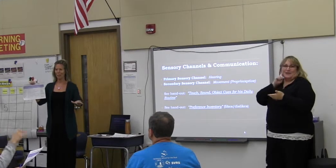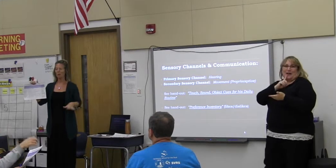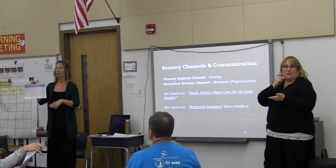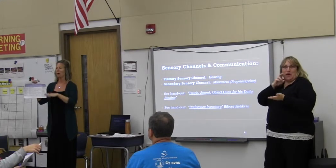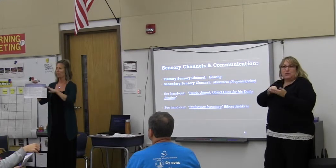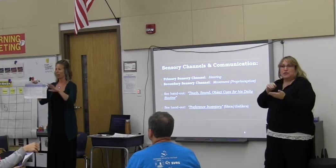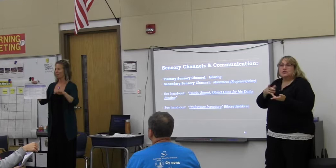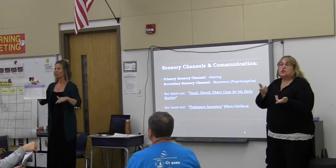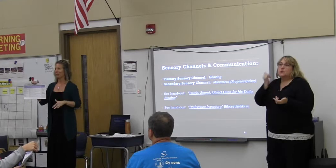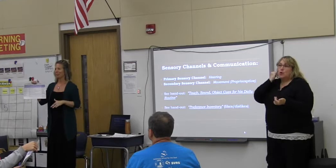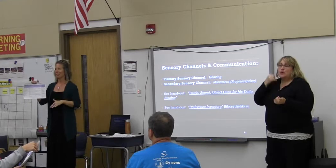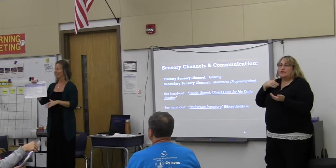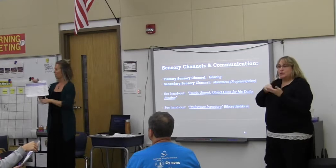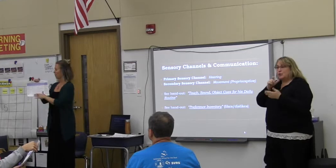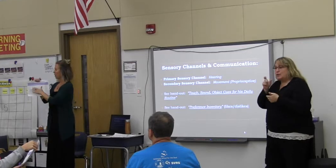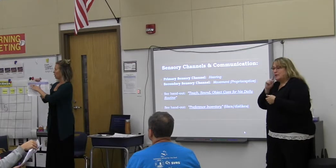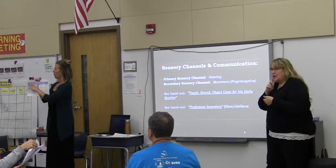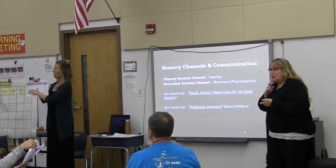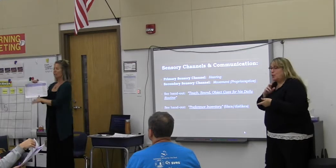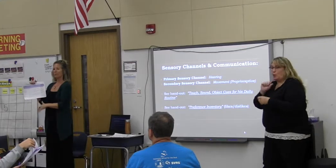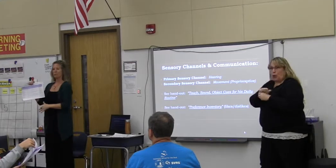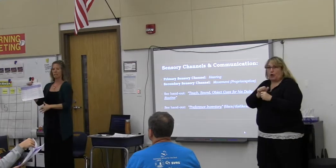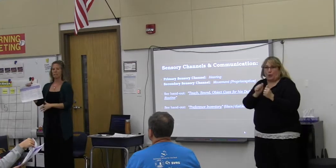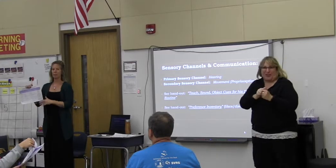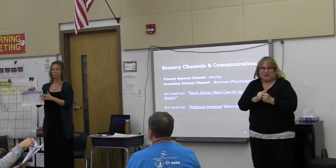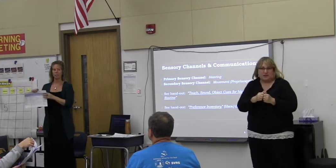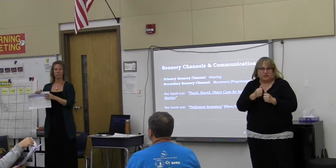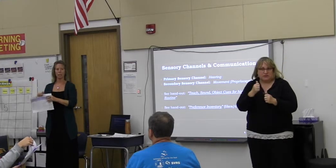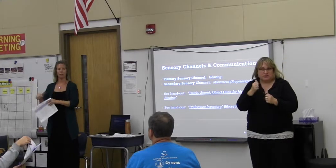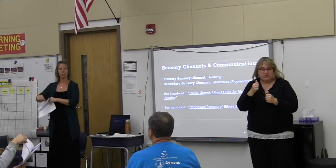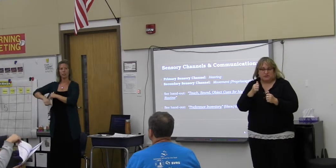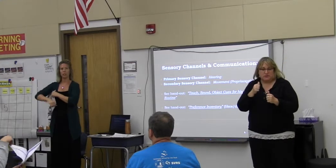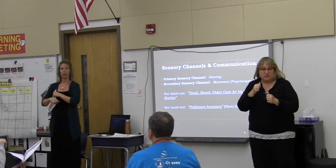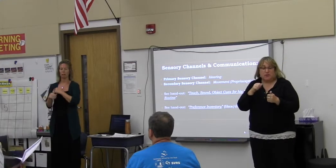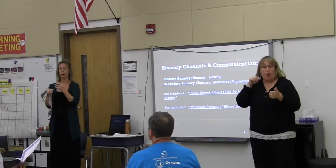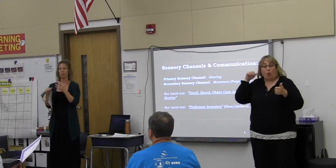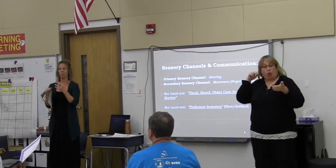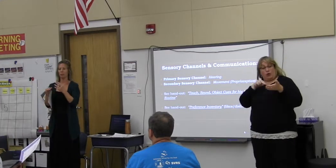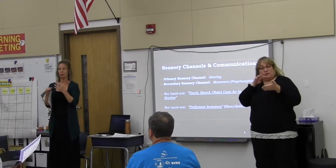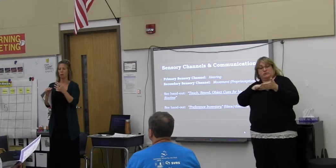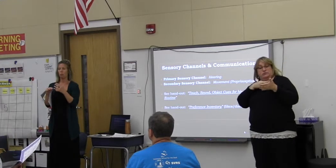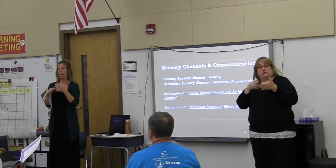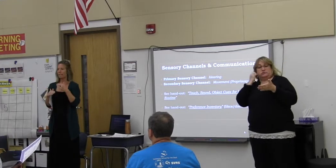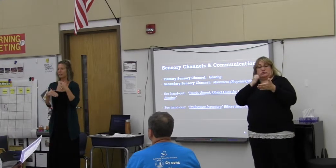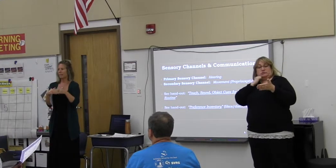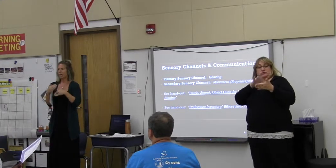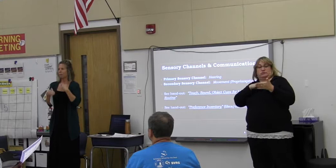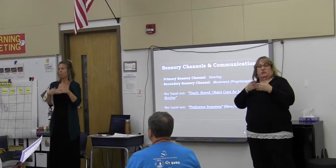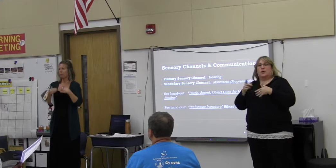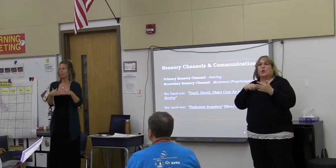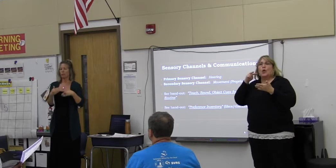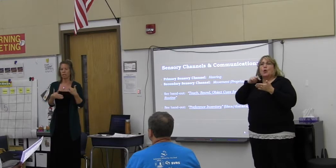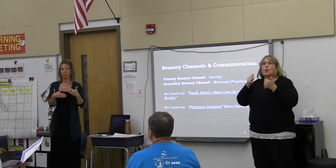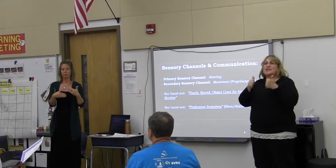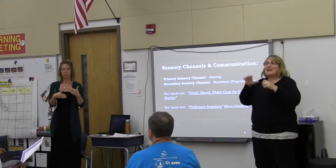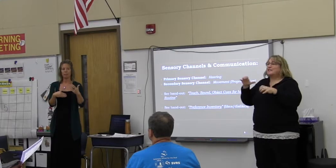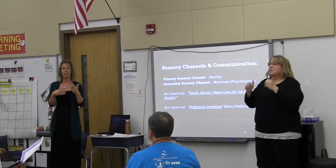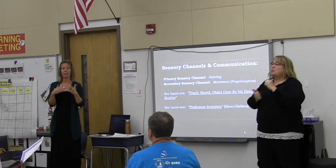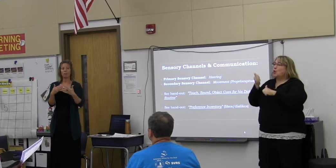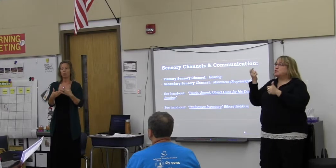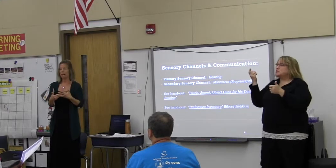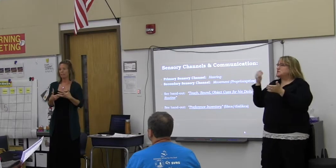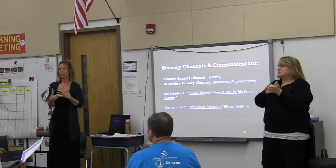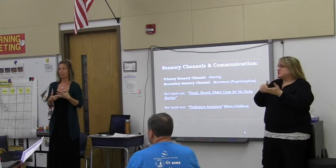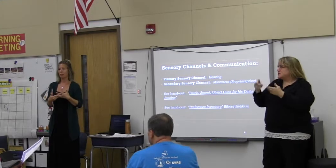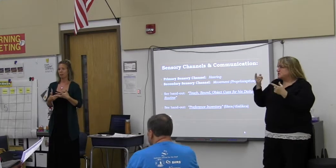have a kiddo, we're going to work on this together. We look at their daily routine and we figure out what activities happen most in their day.